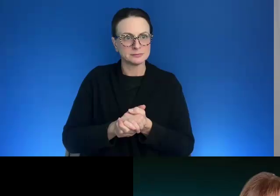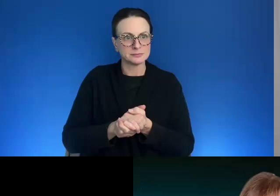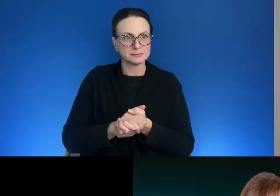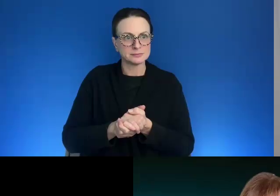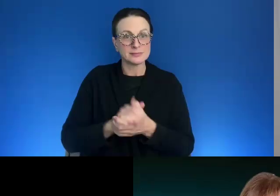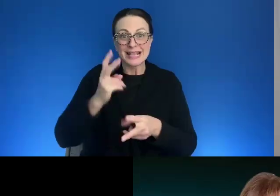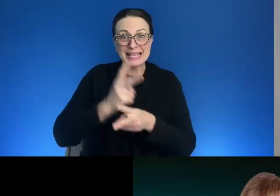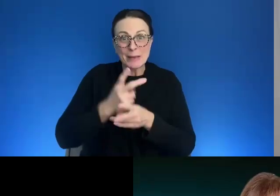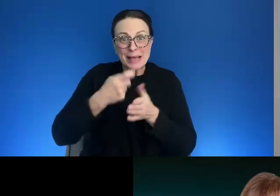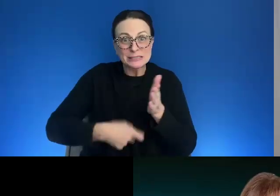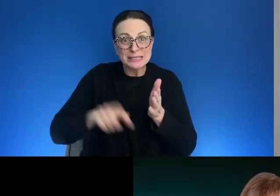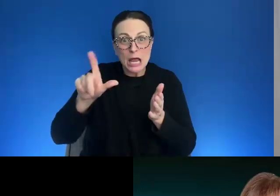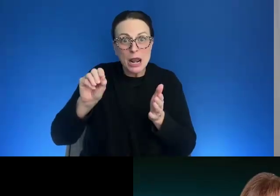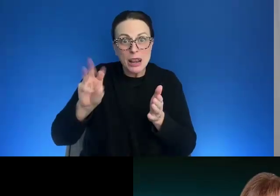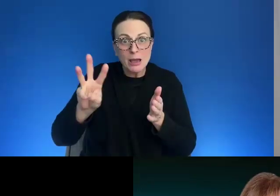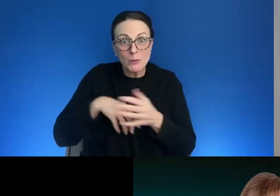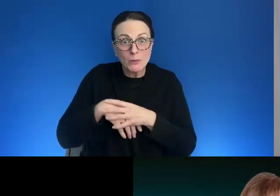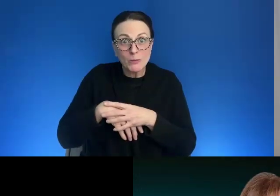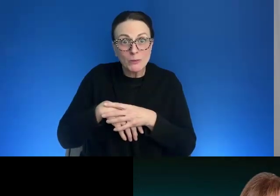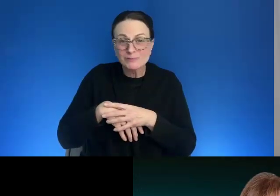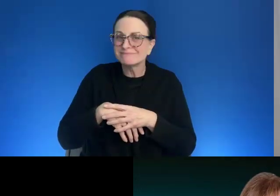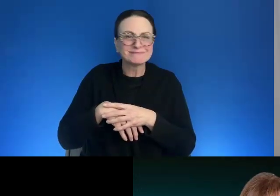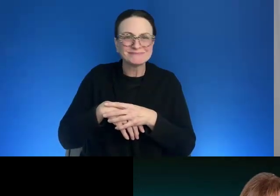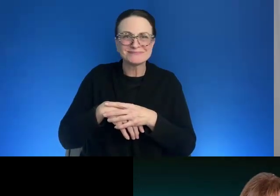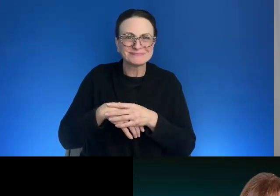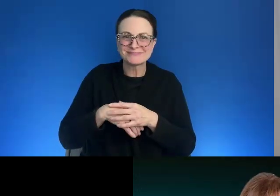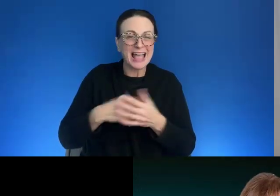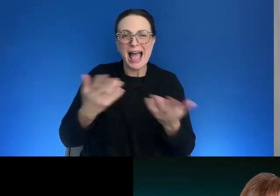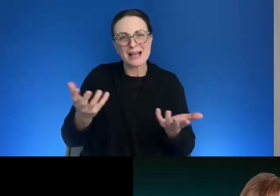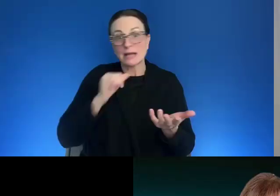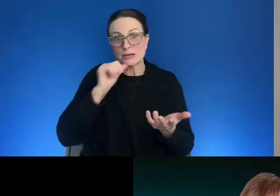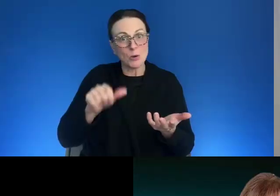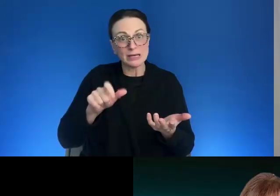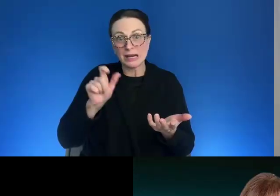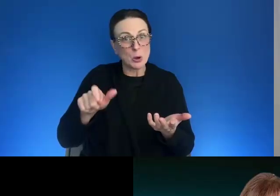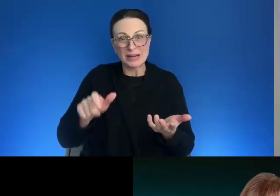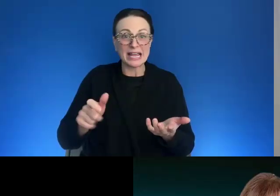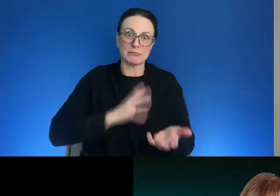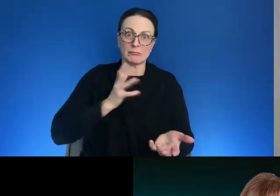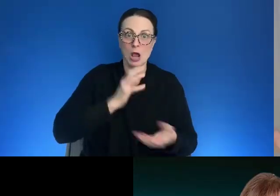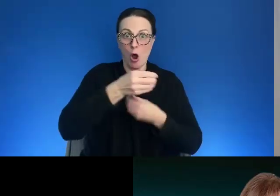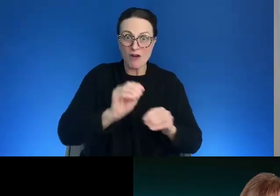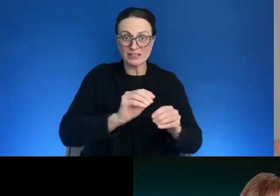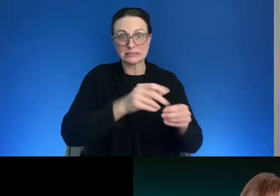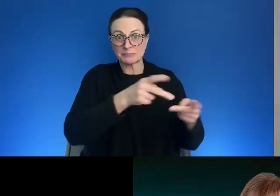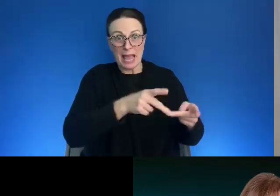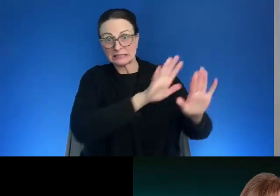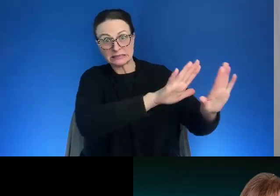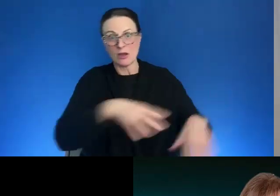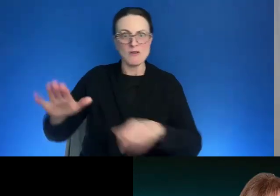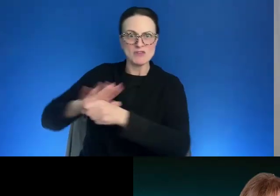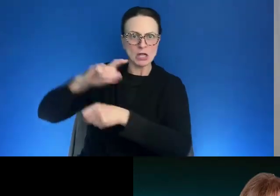keeping your expenses low. I don't need an office. I don't need, any